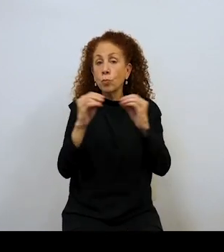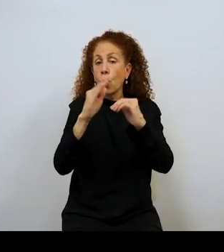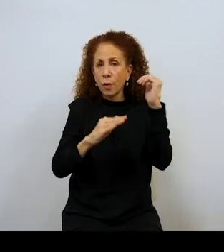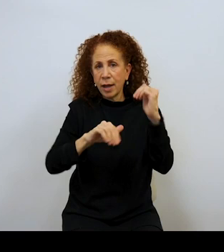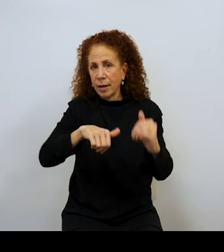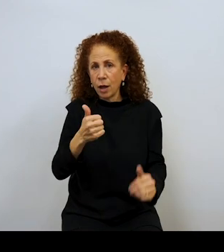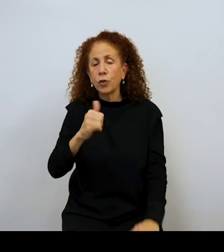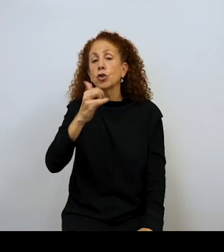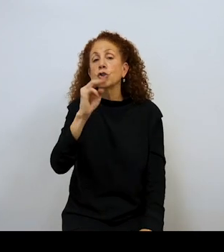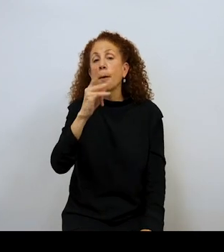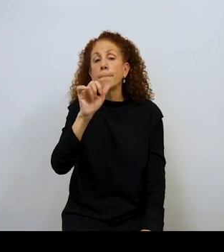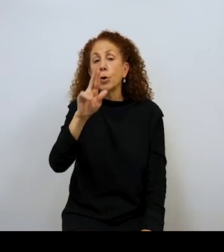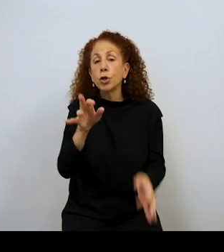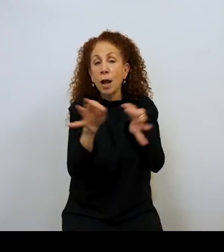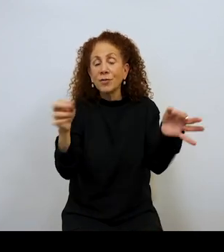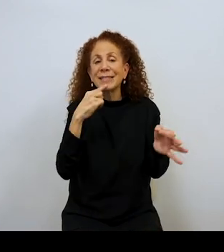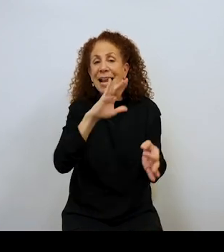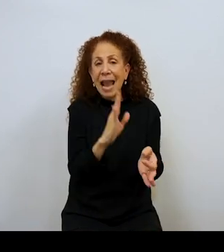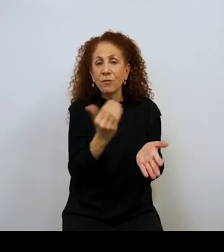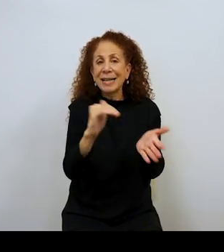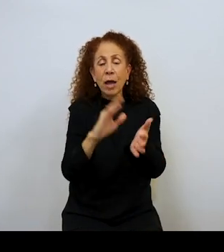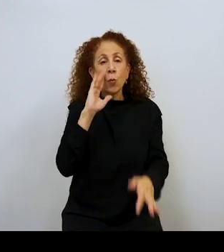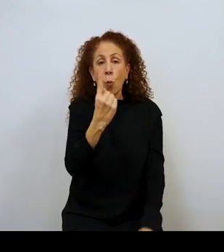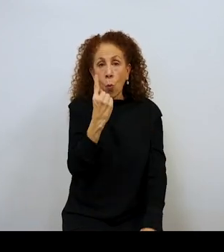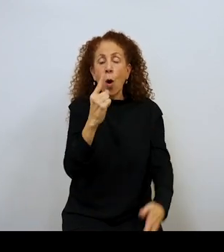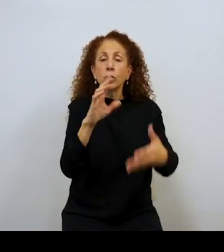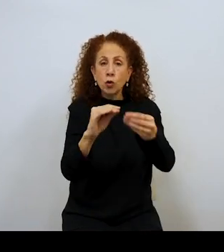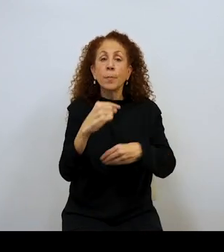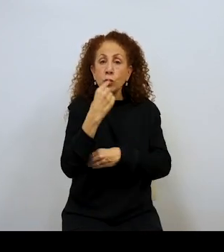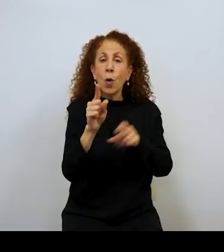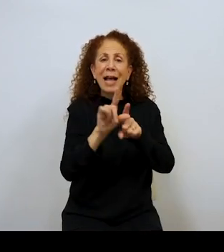it's John Berger's, "Never again will a single story be told as though it were